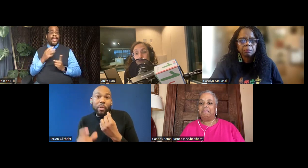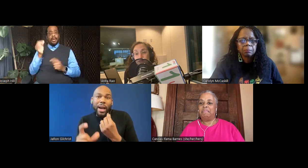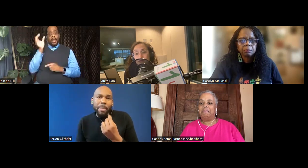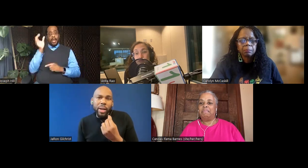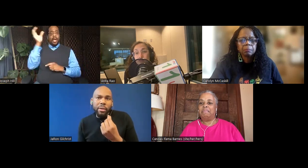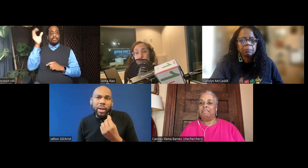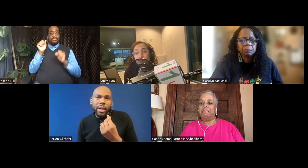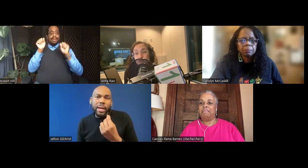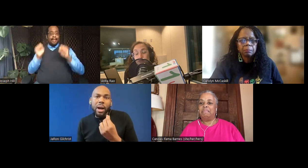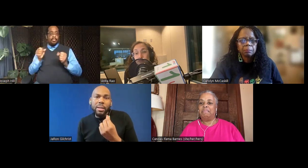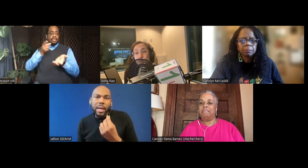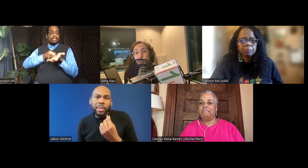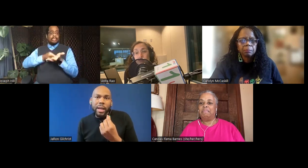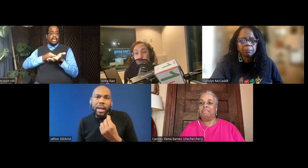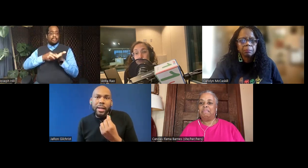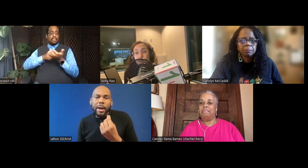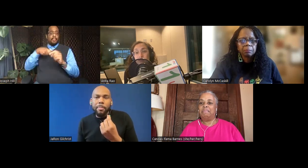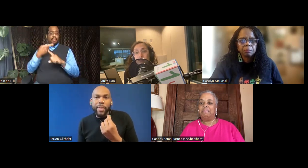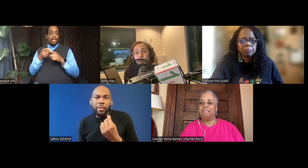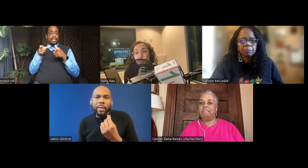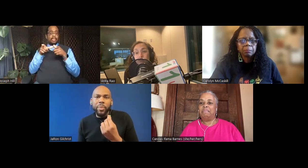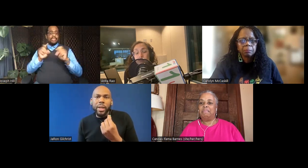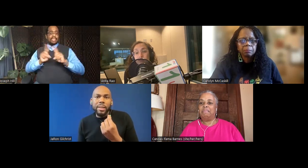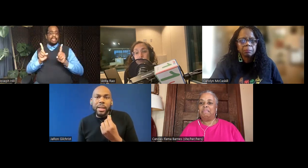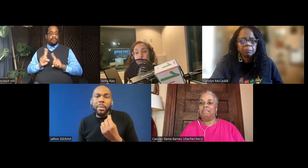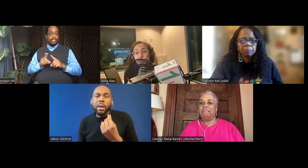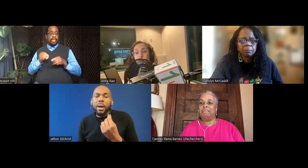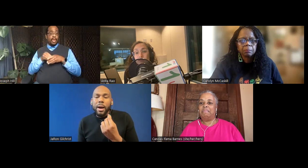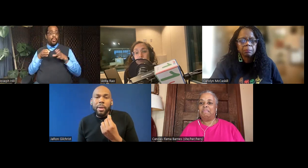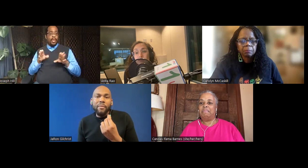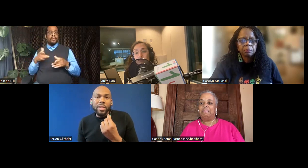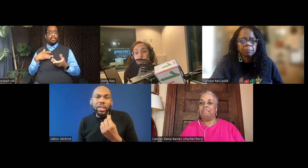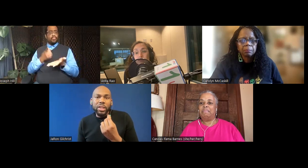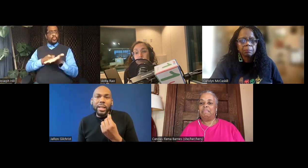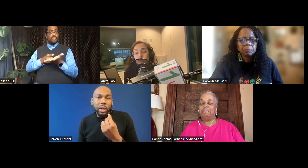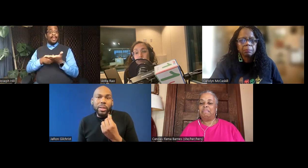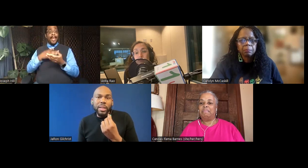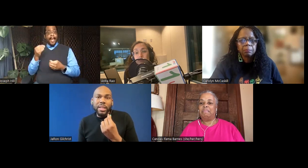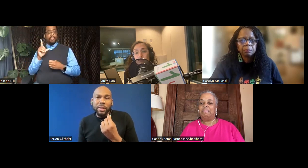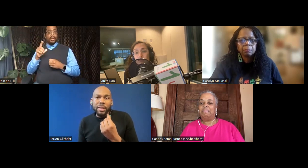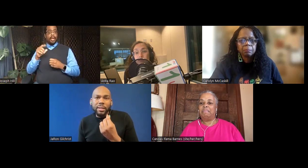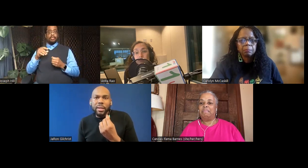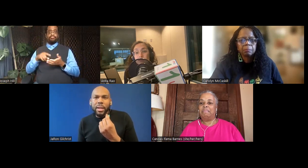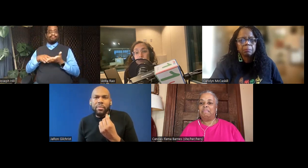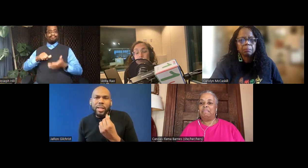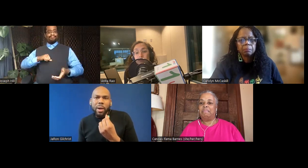in vocabulary and concepts can vary and stem conversation and linguistic differences and really